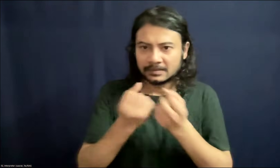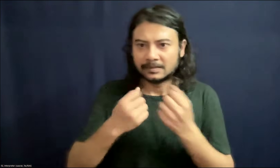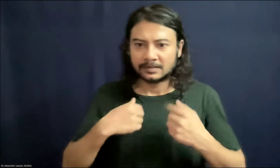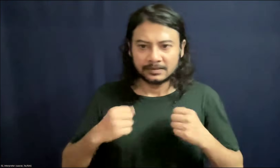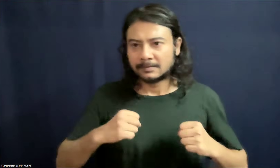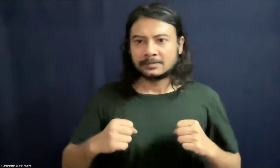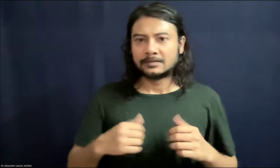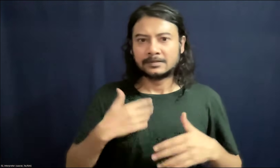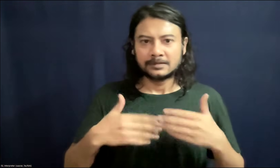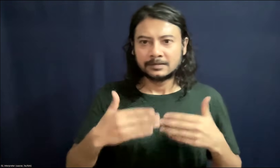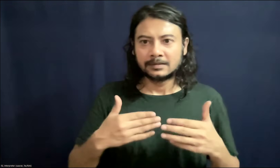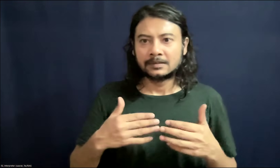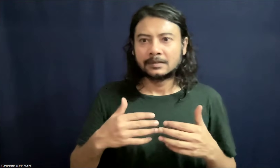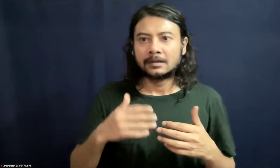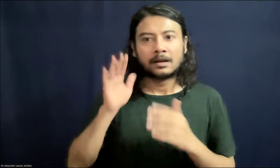never forgotten me.